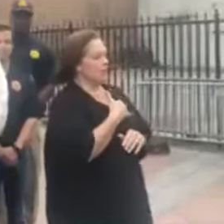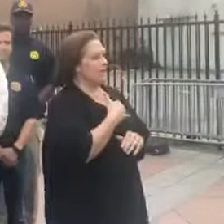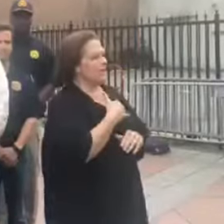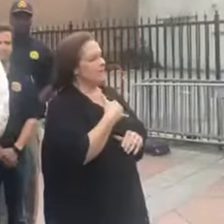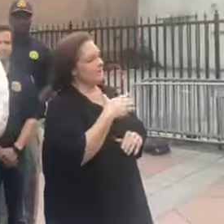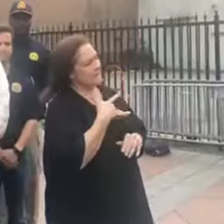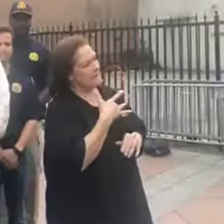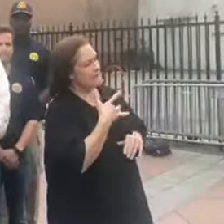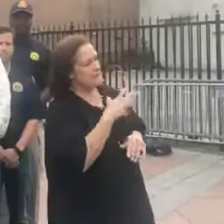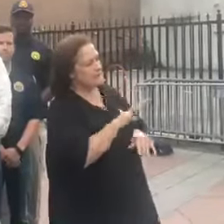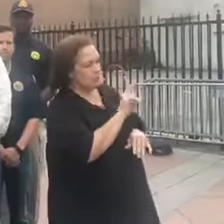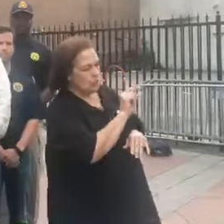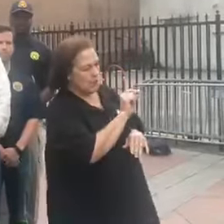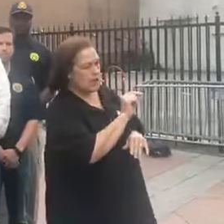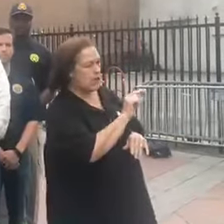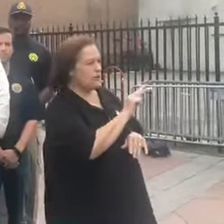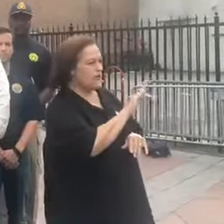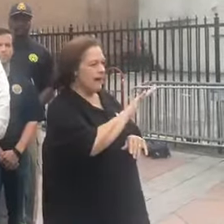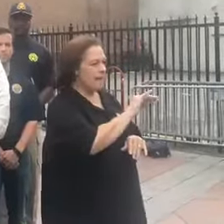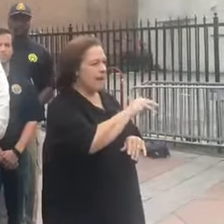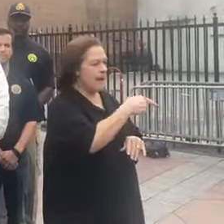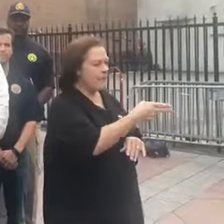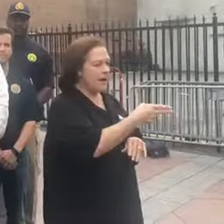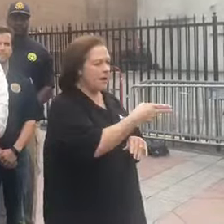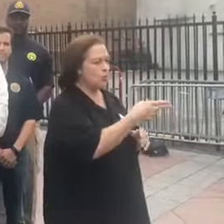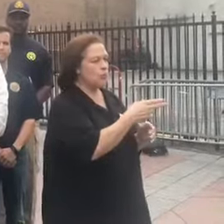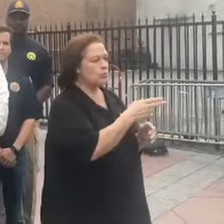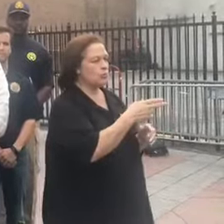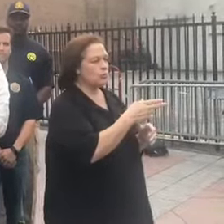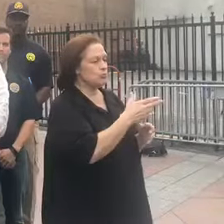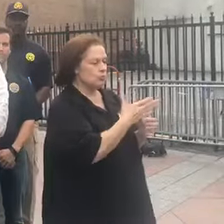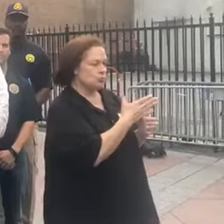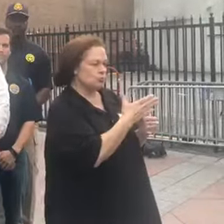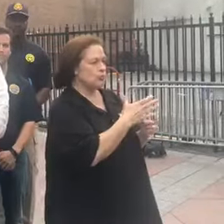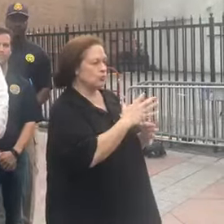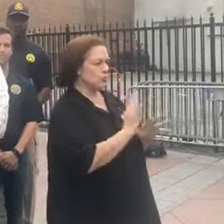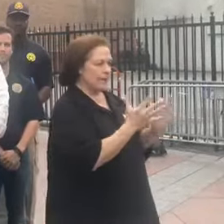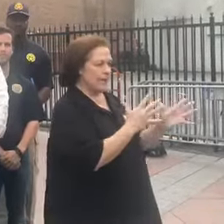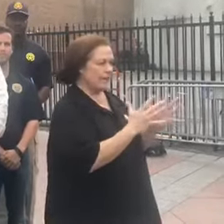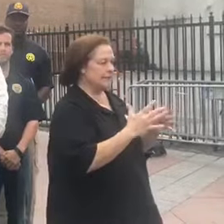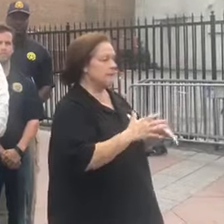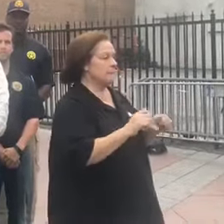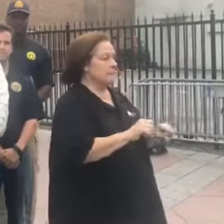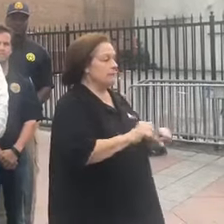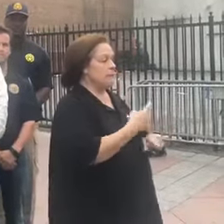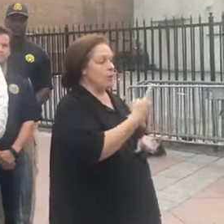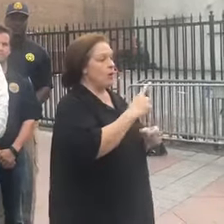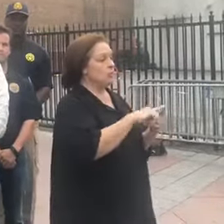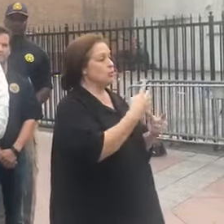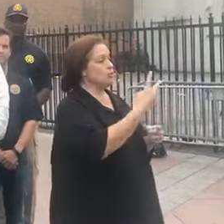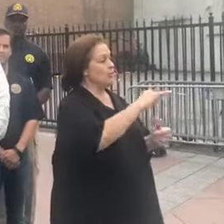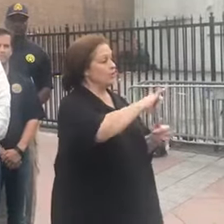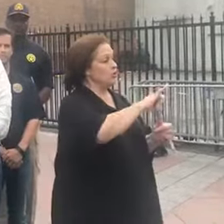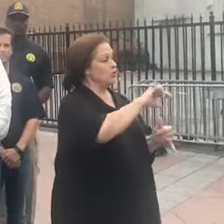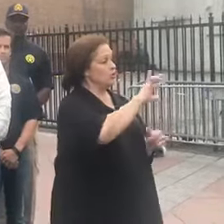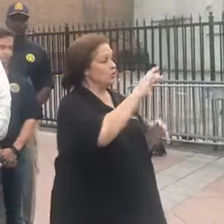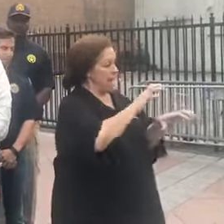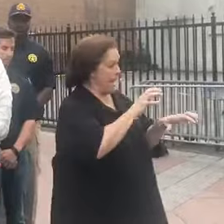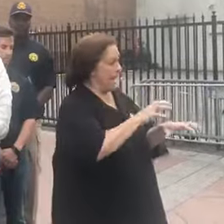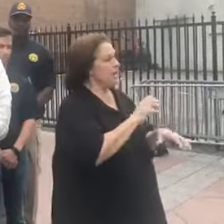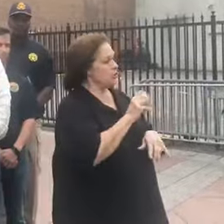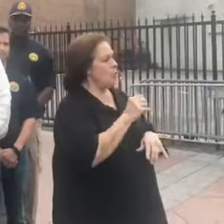20, 25, 30 mile an hour winds if this does actually develop, and the accompanying rain of 1 to 2 inches. So we will be monitoring this, continue